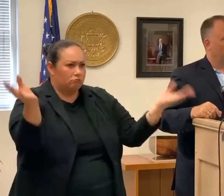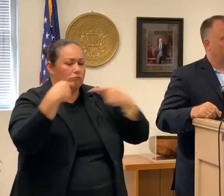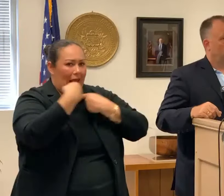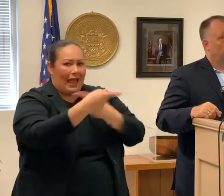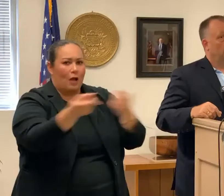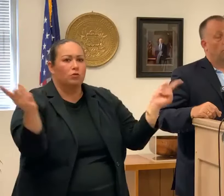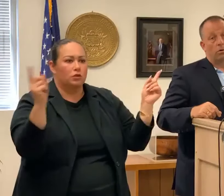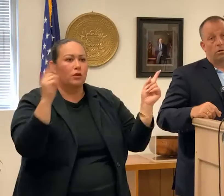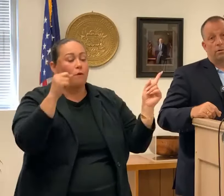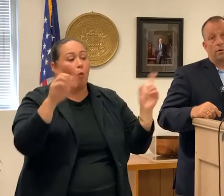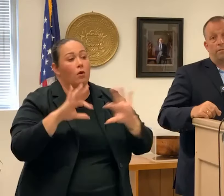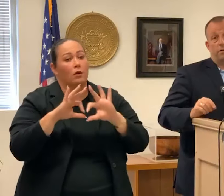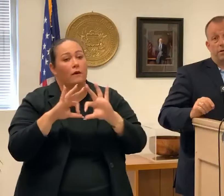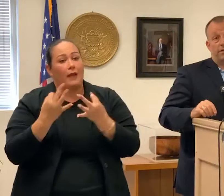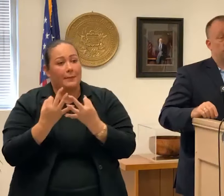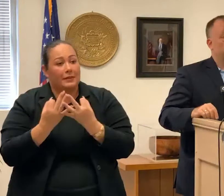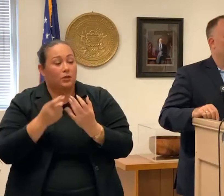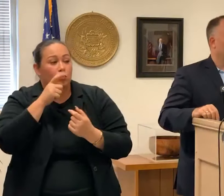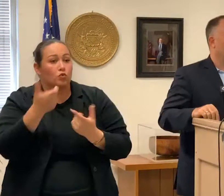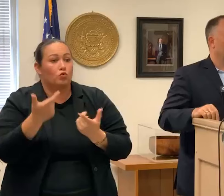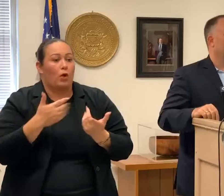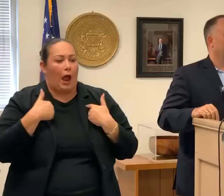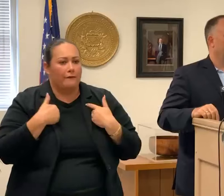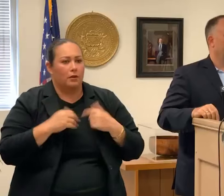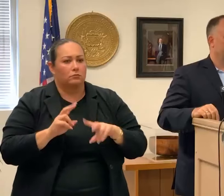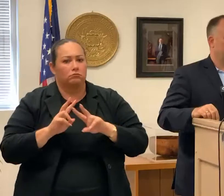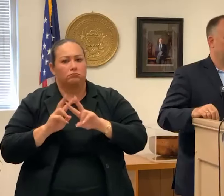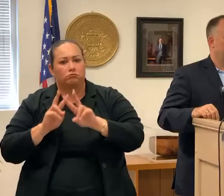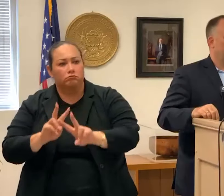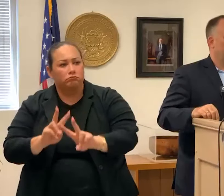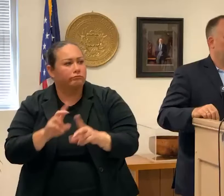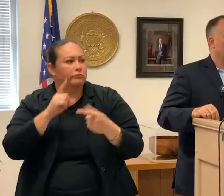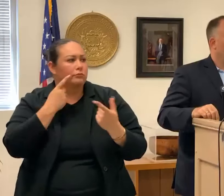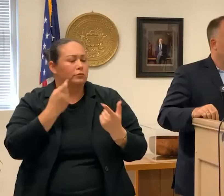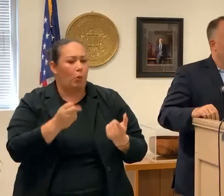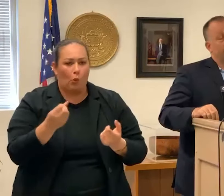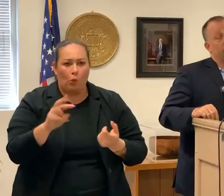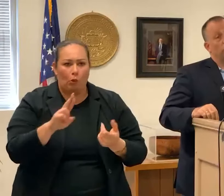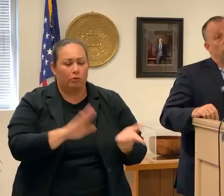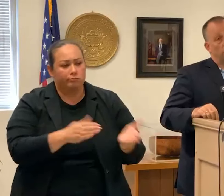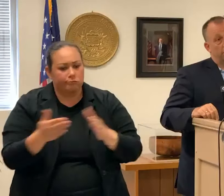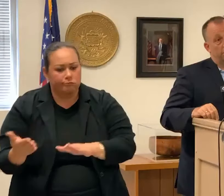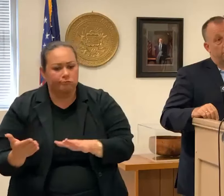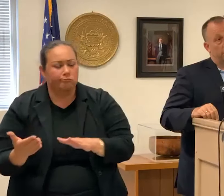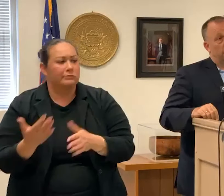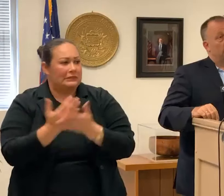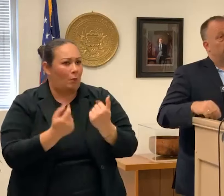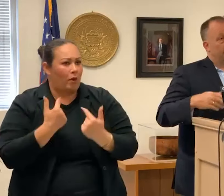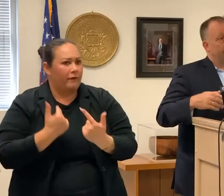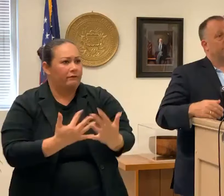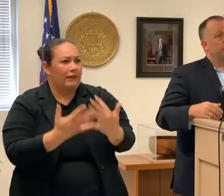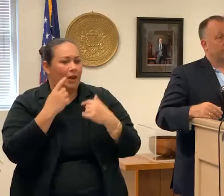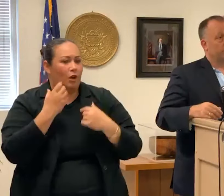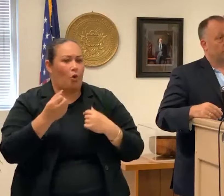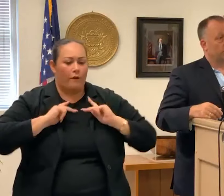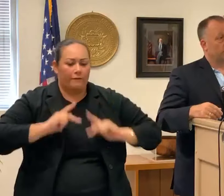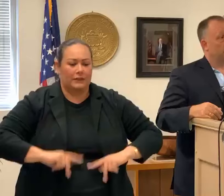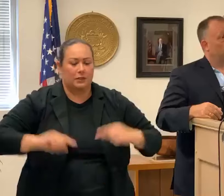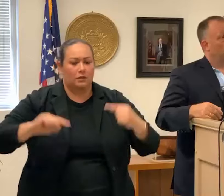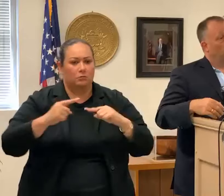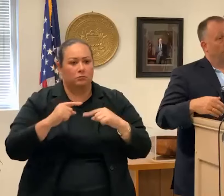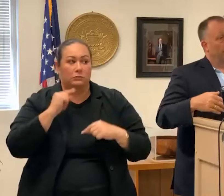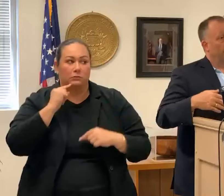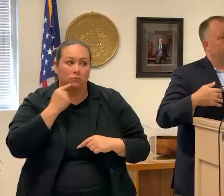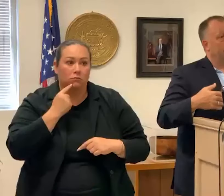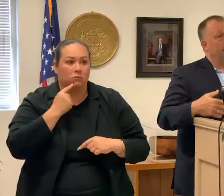lost a loved one or for individuals who were hurt in the fire physically. We're putting together a coalition to get them